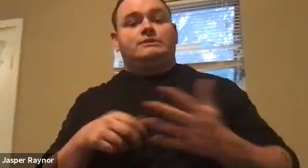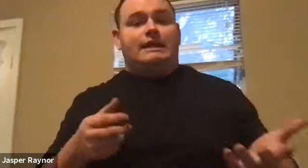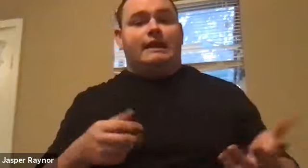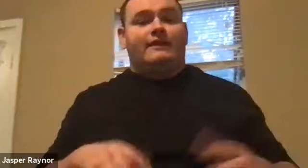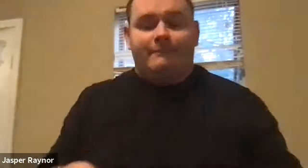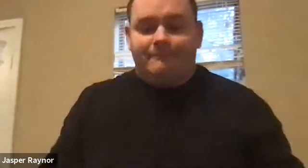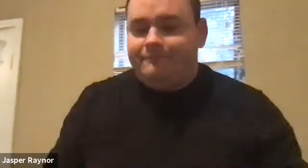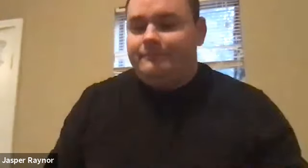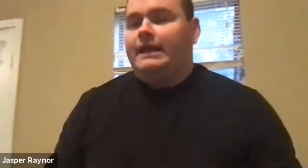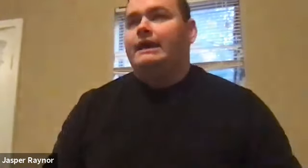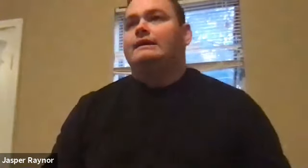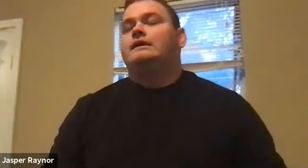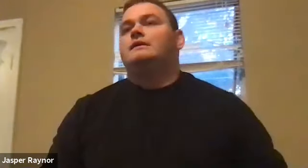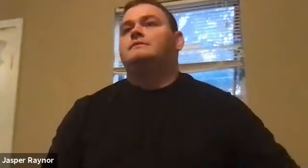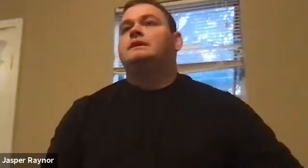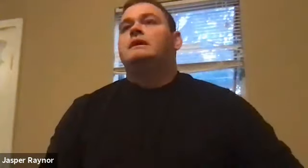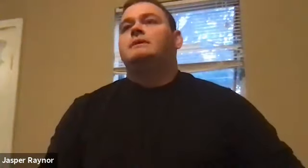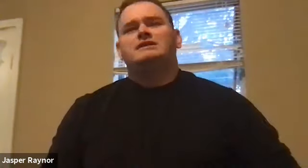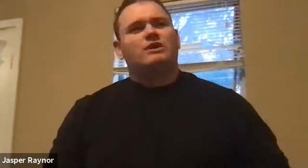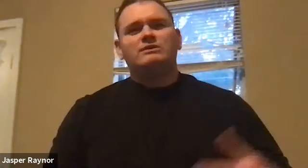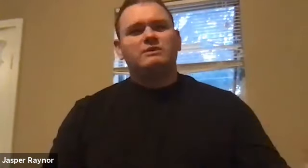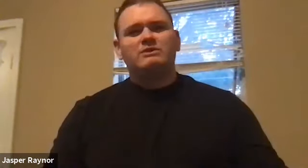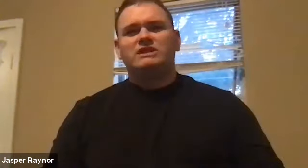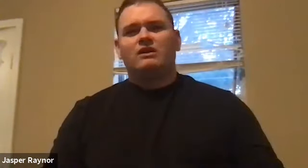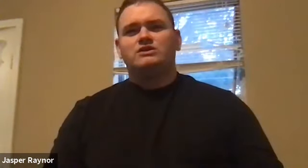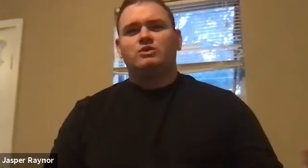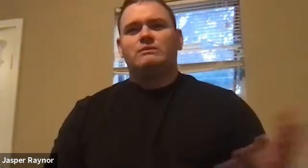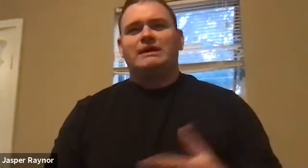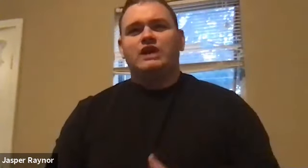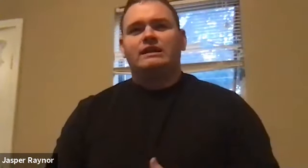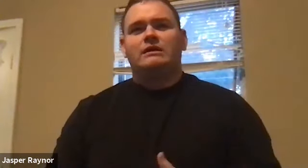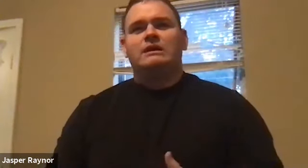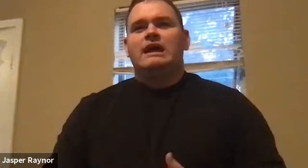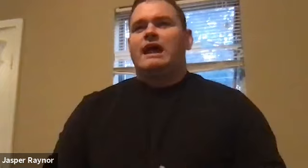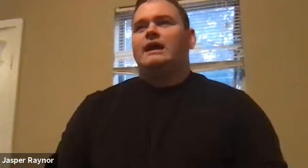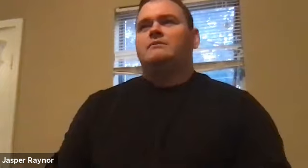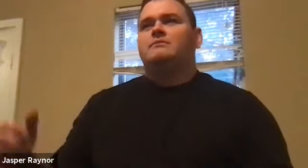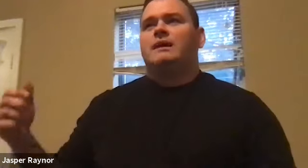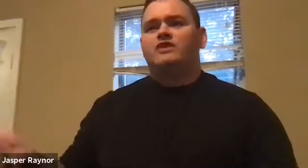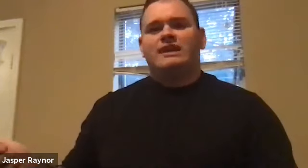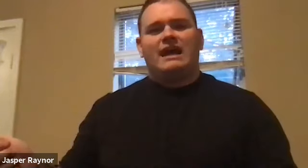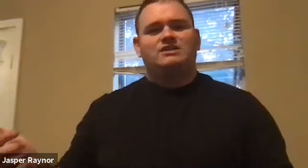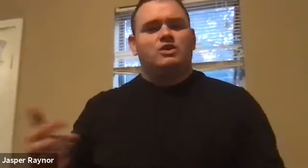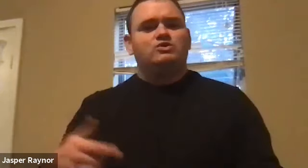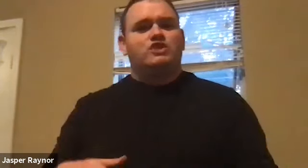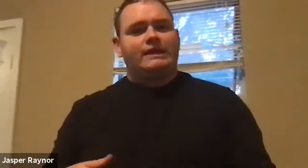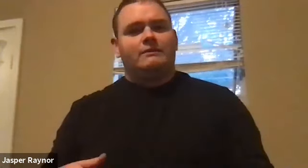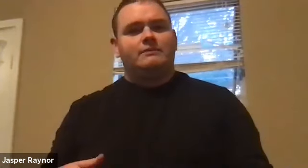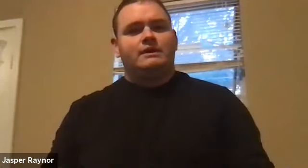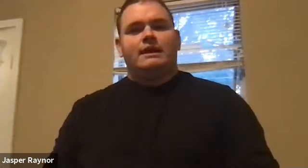something like that. And but yeah, so we was talking a story about Jacob, and my friend asked, "Who's Jacob?" And